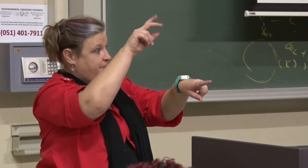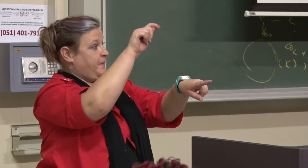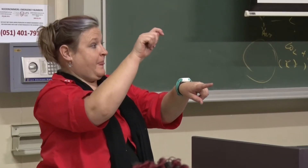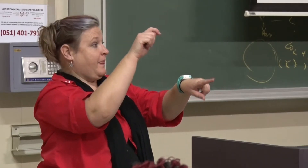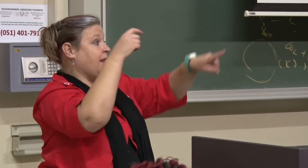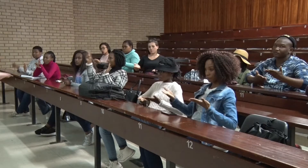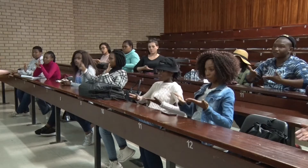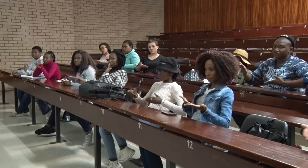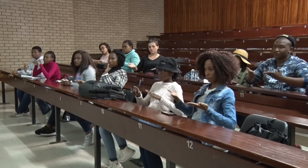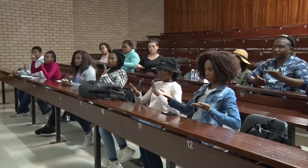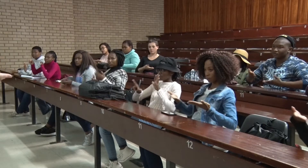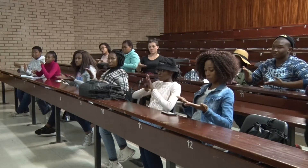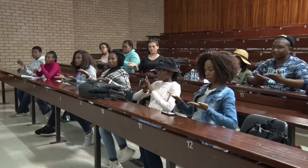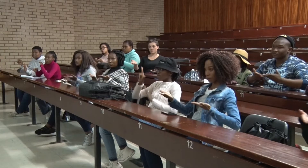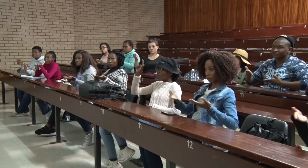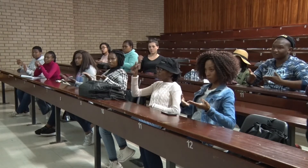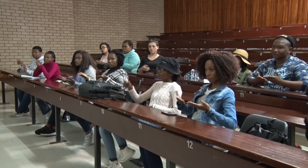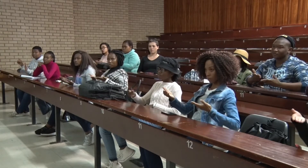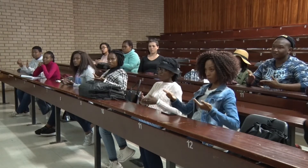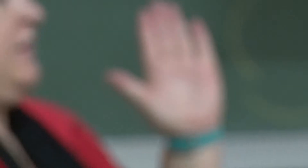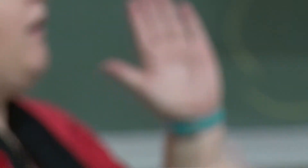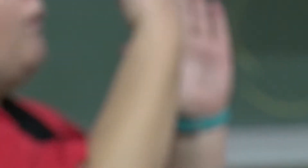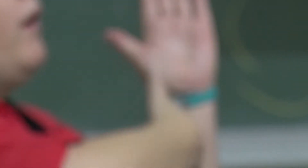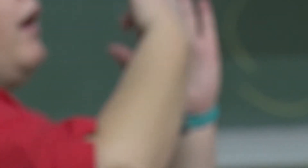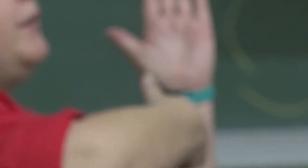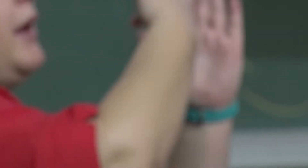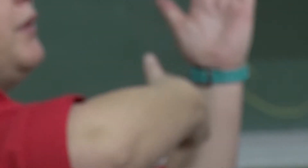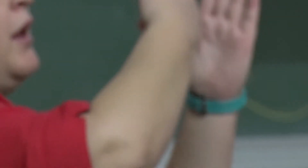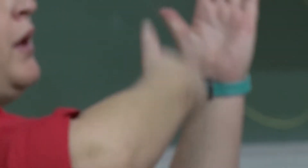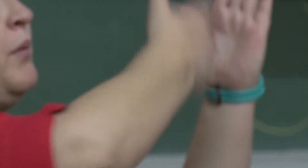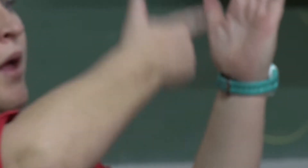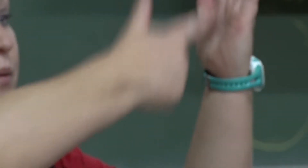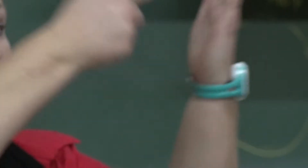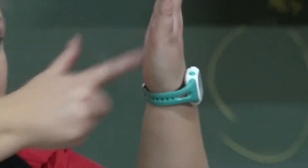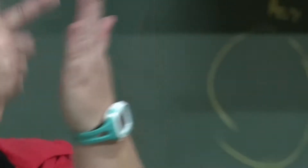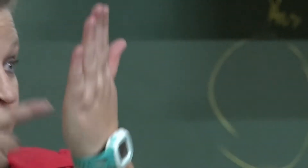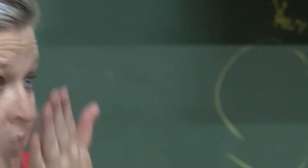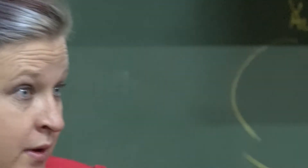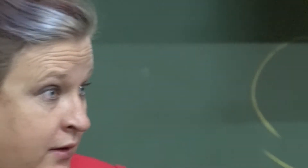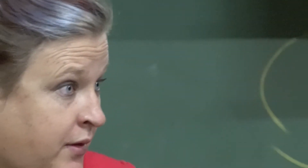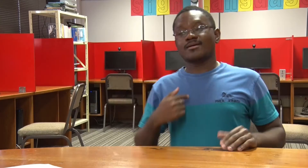and practical sessions to become familiar with the deaf culture and especially South African Sign Language.